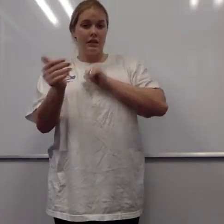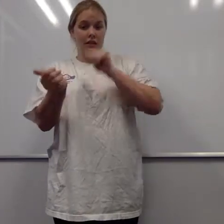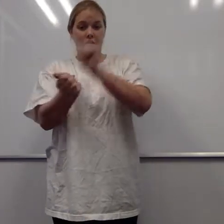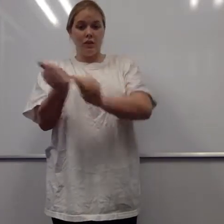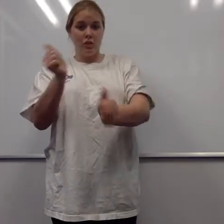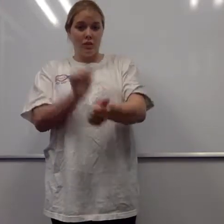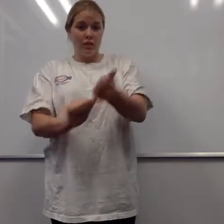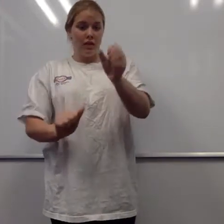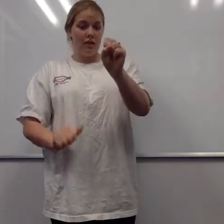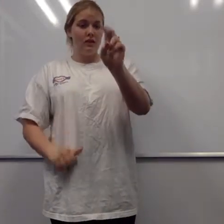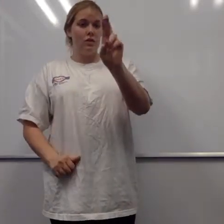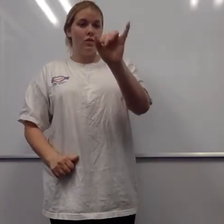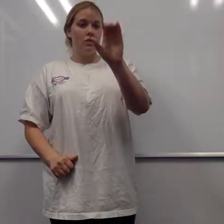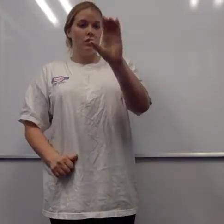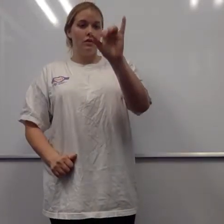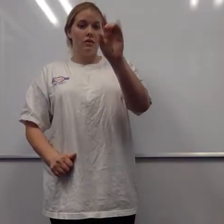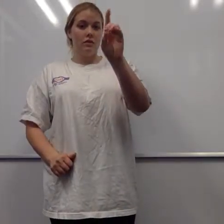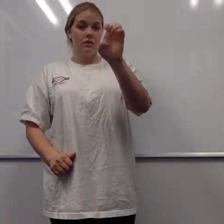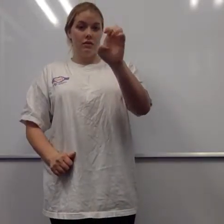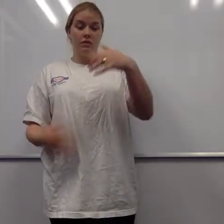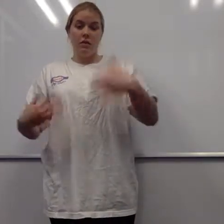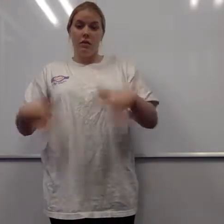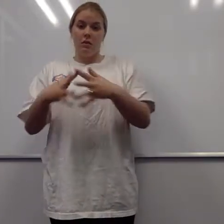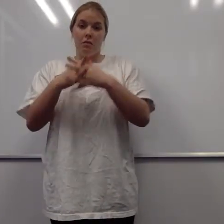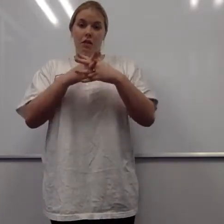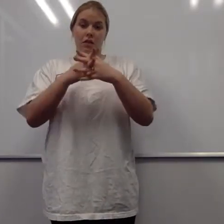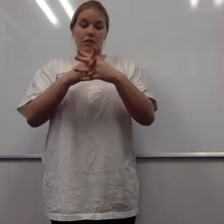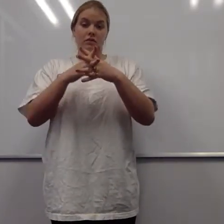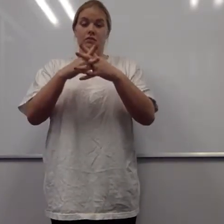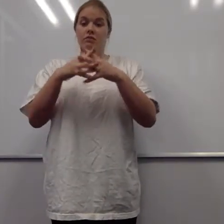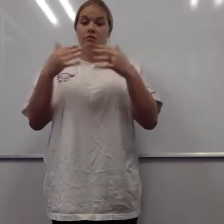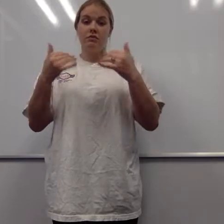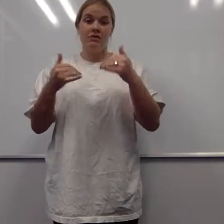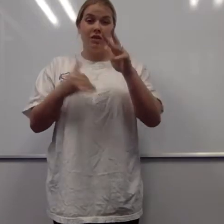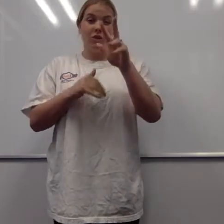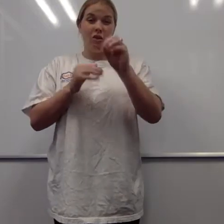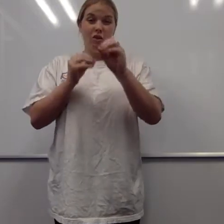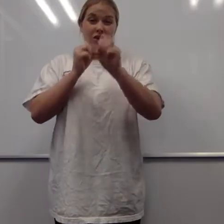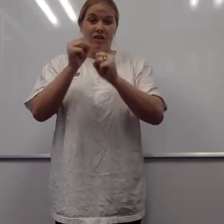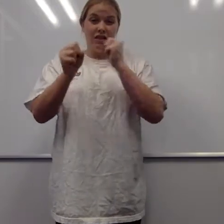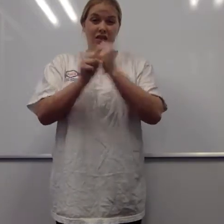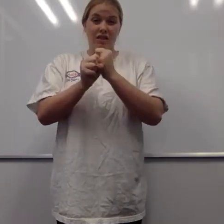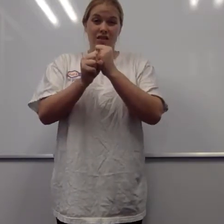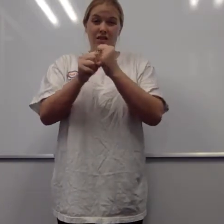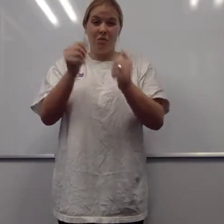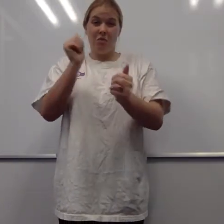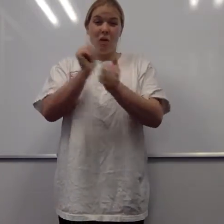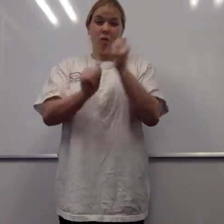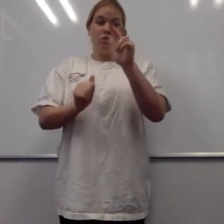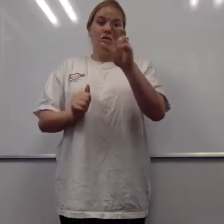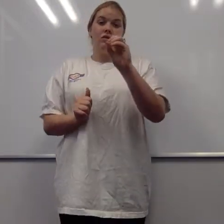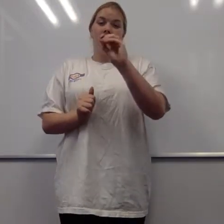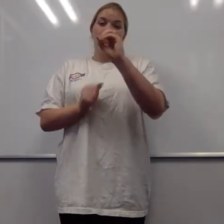recently reached a 30-year high in America. Even though life is getting objectively better by nearly every